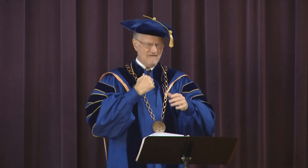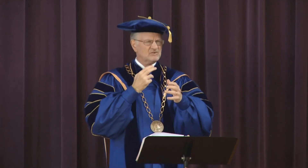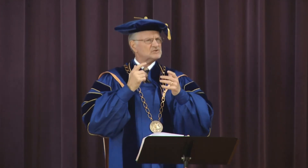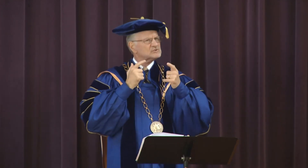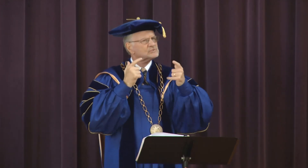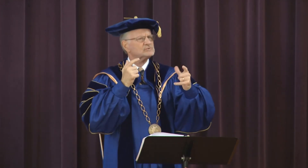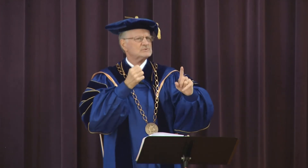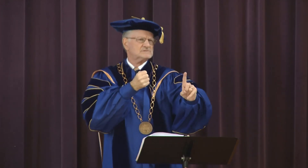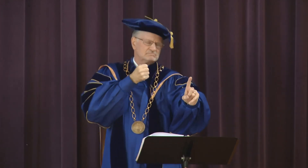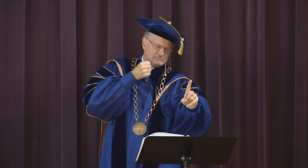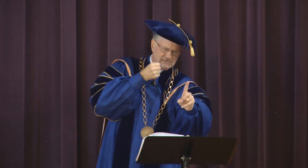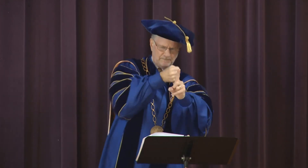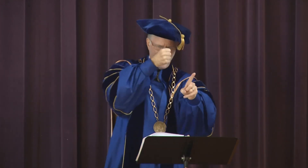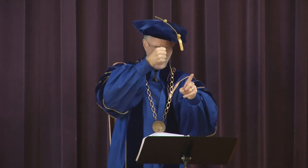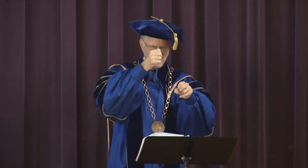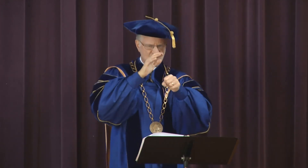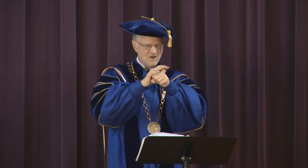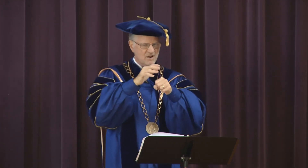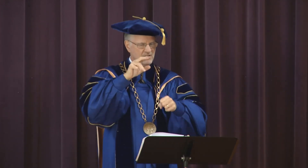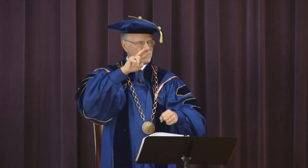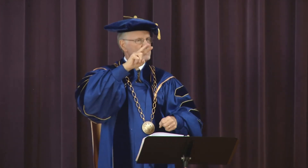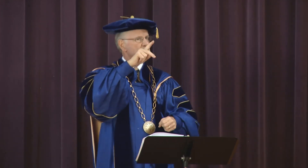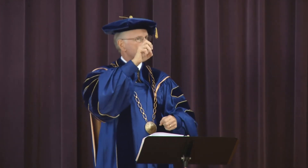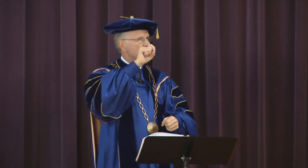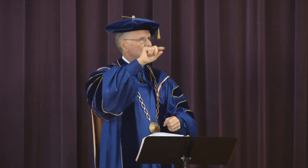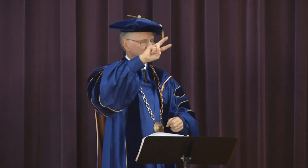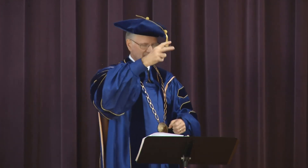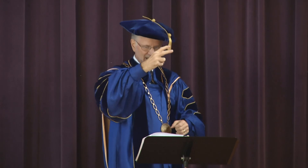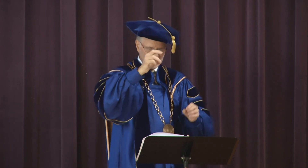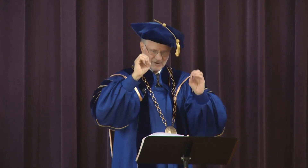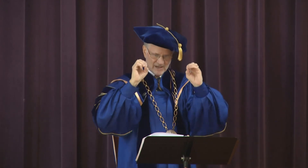university, in fact, does have a significant impact